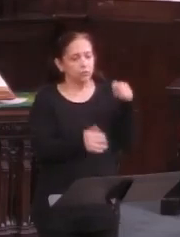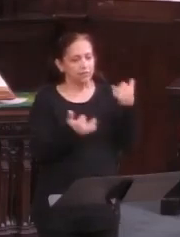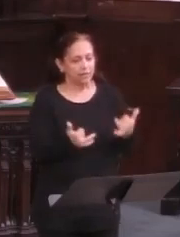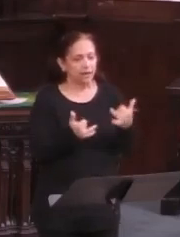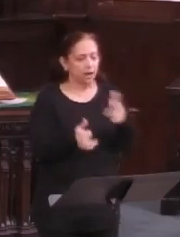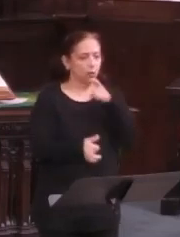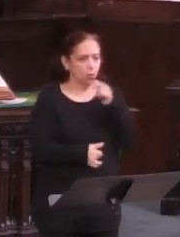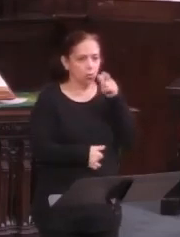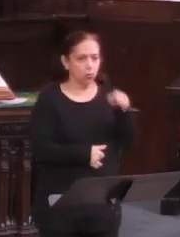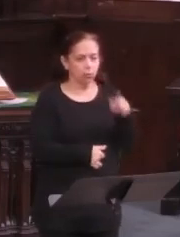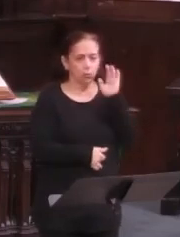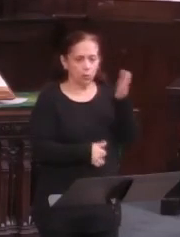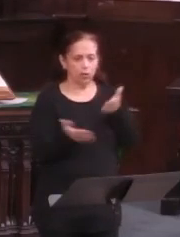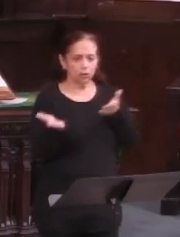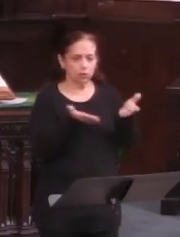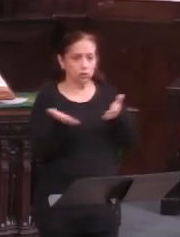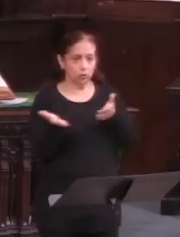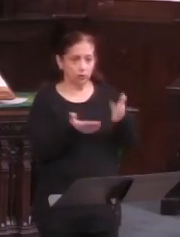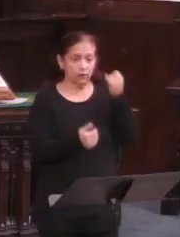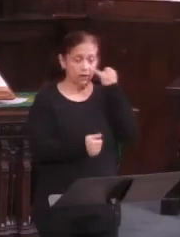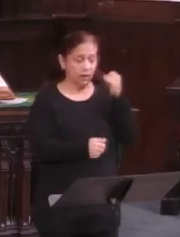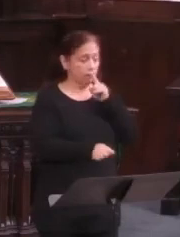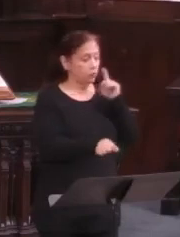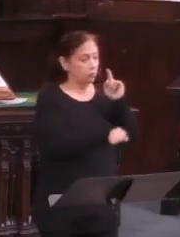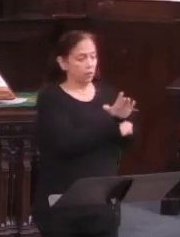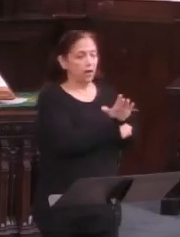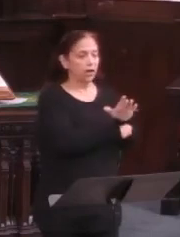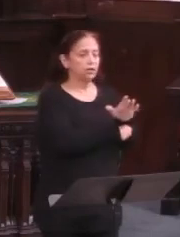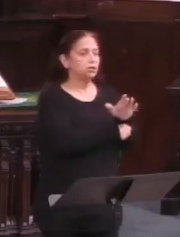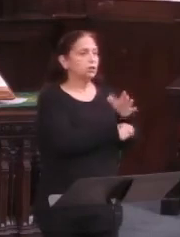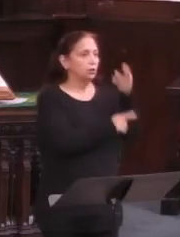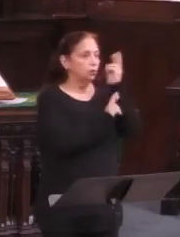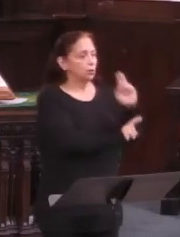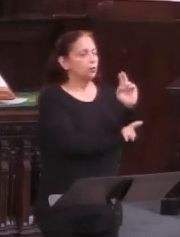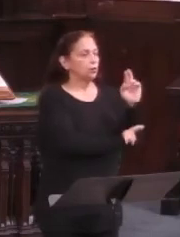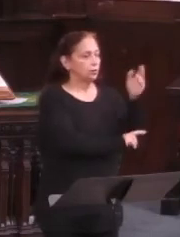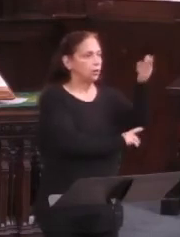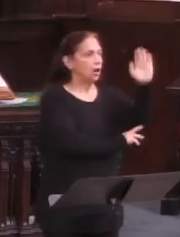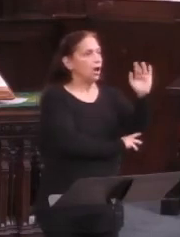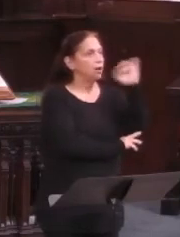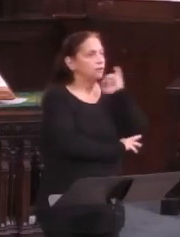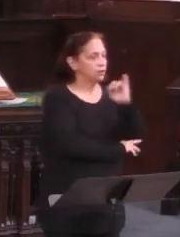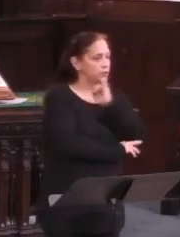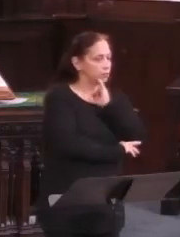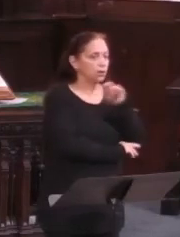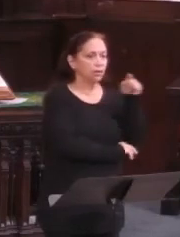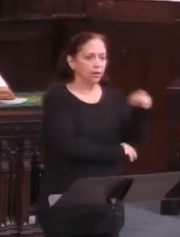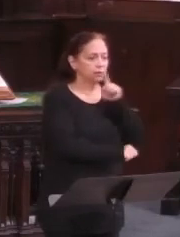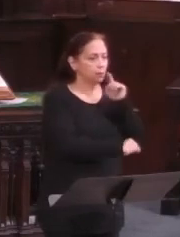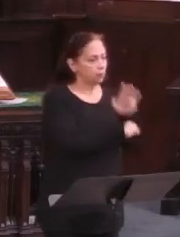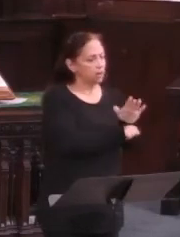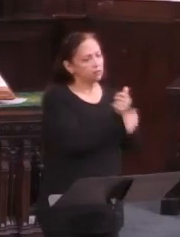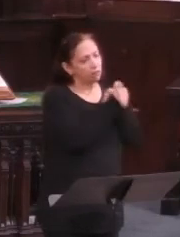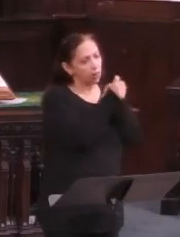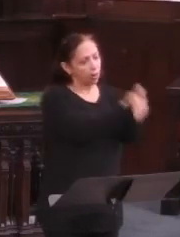whom you will serve. If you pledge your loyalty to the God of Israel, you are making a pledge of